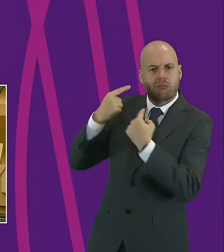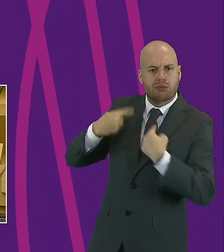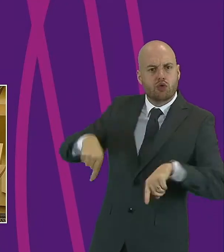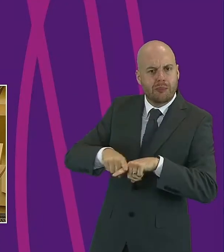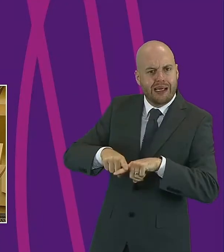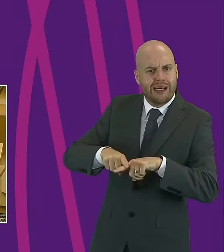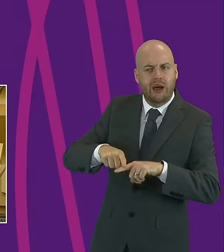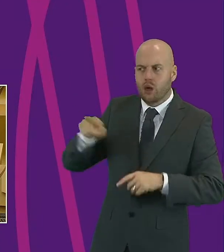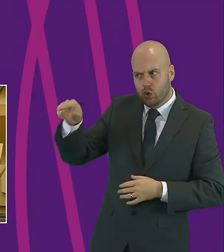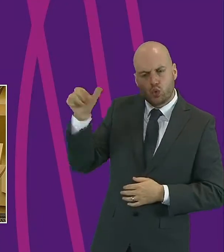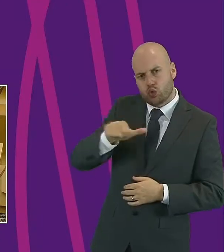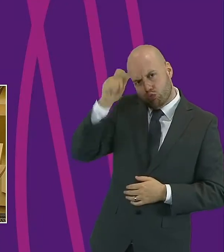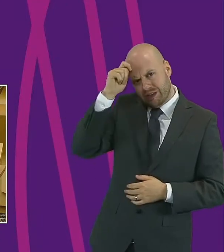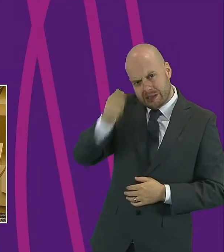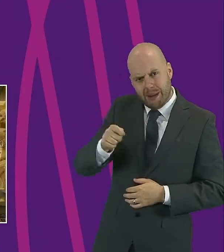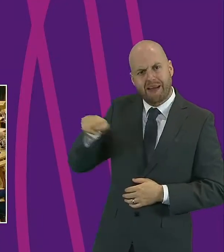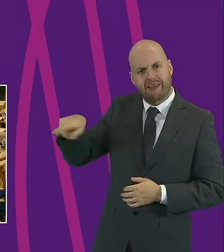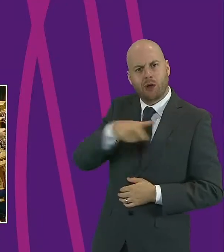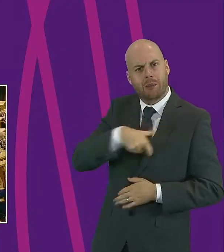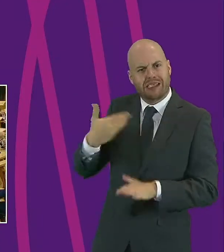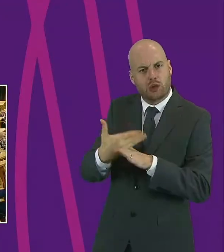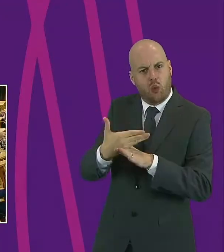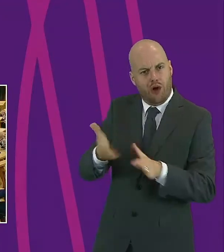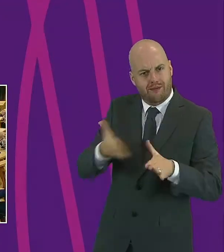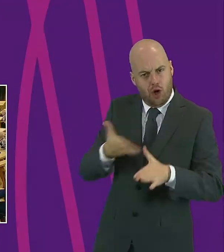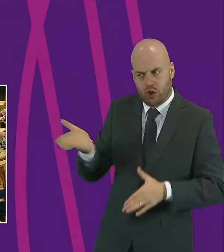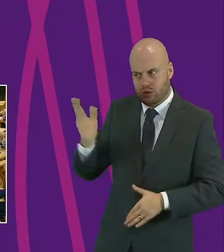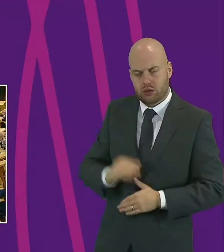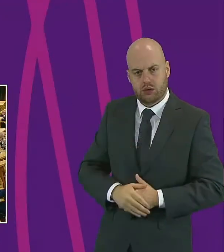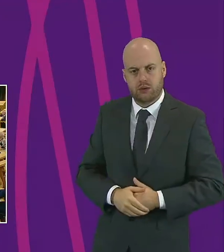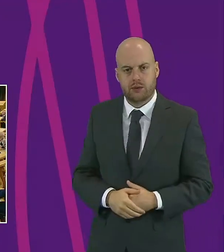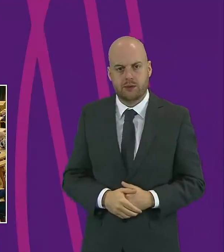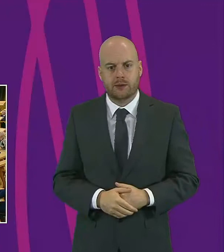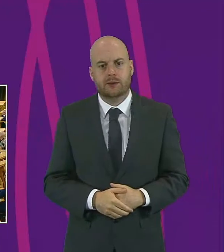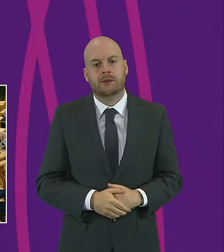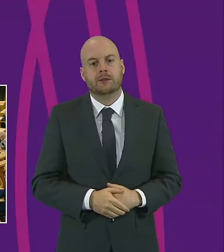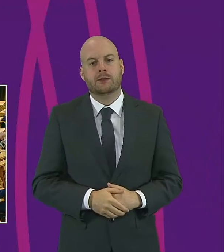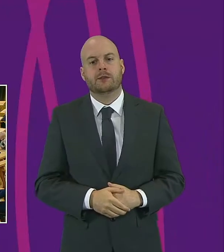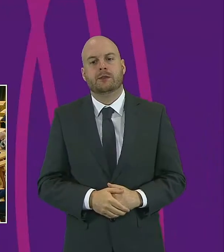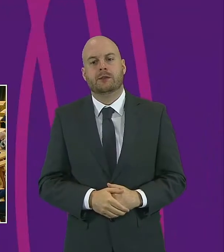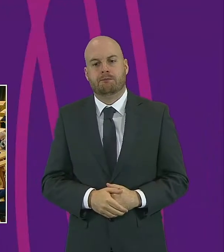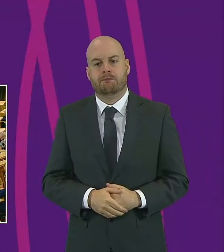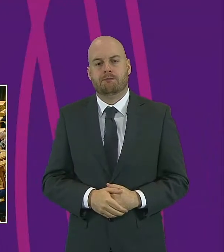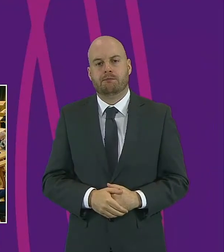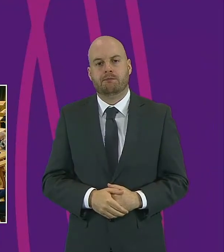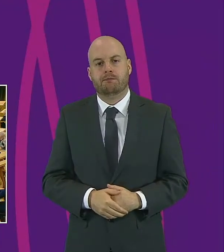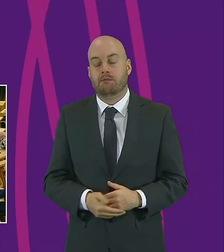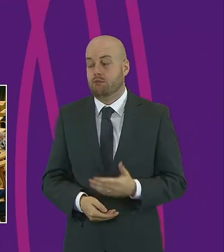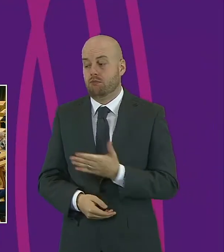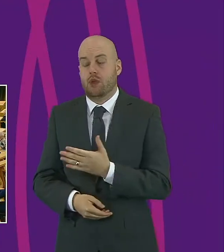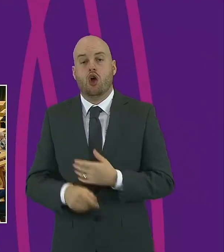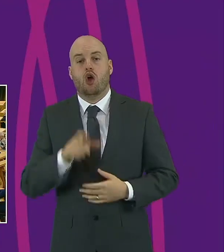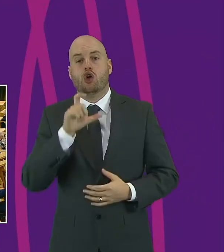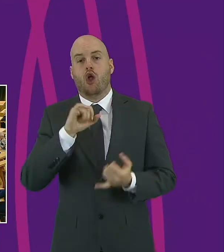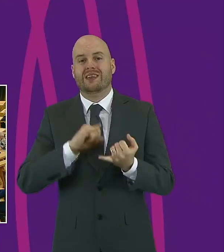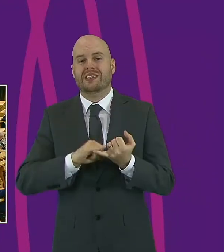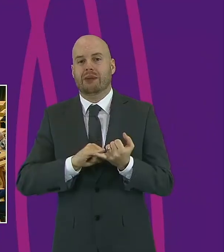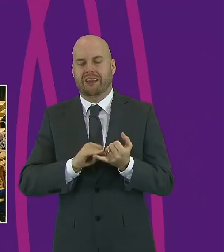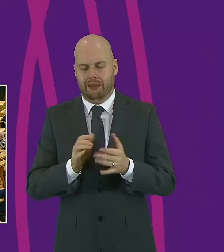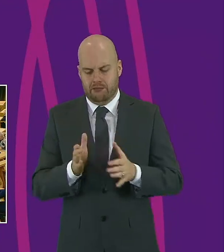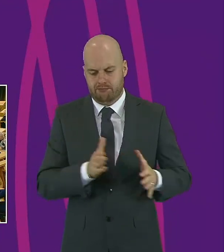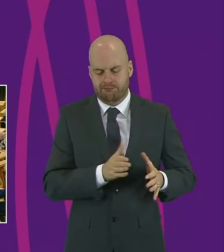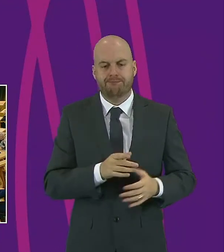every aspect of this committee's work. And Colin Smith. Thank you, Presiding Officer. Commuter rail fares have risen